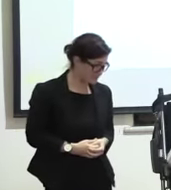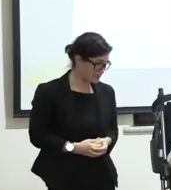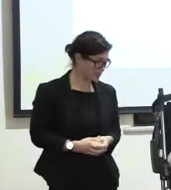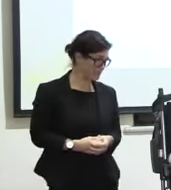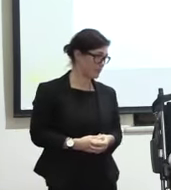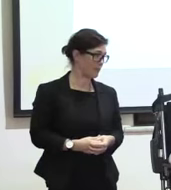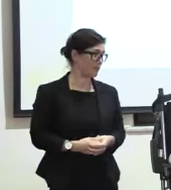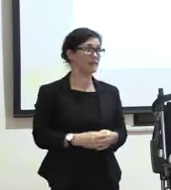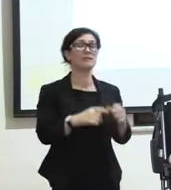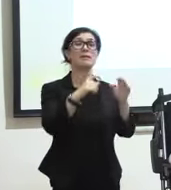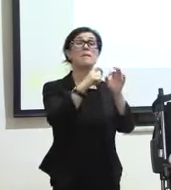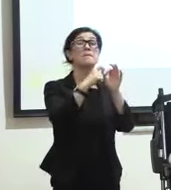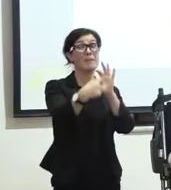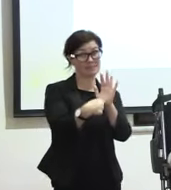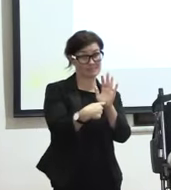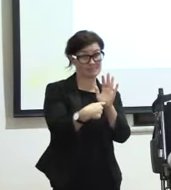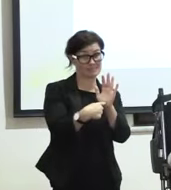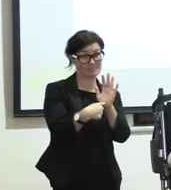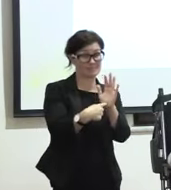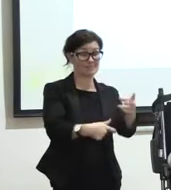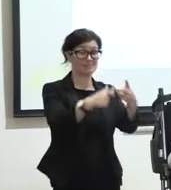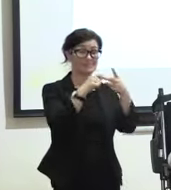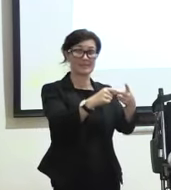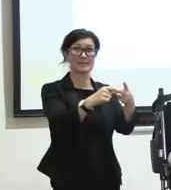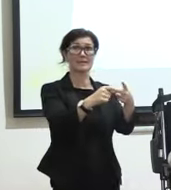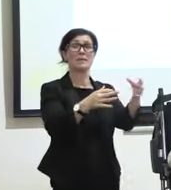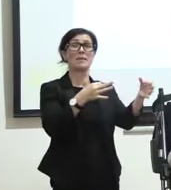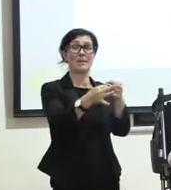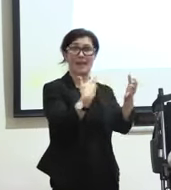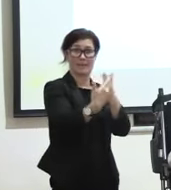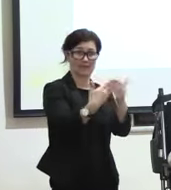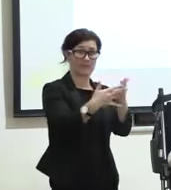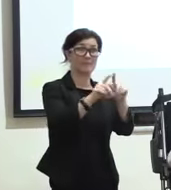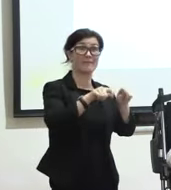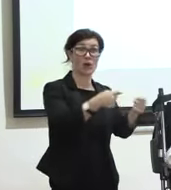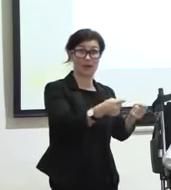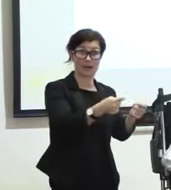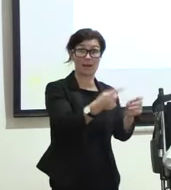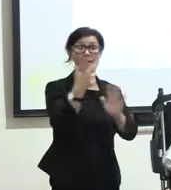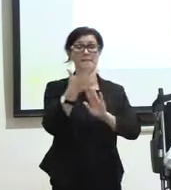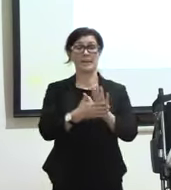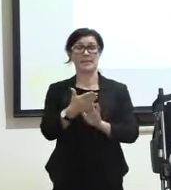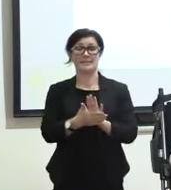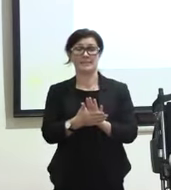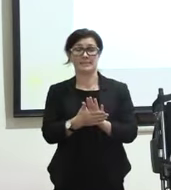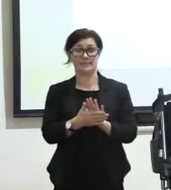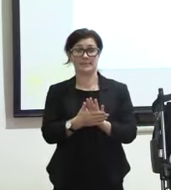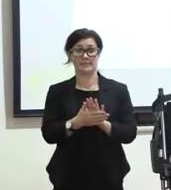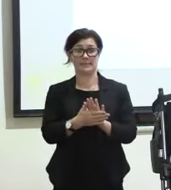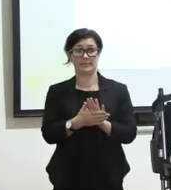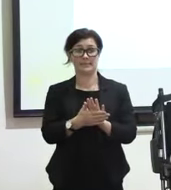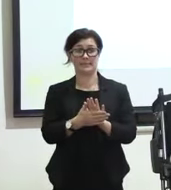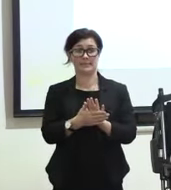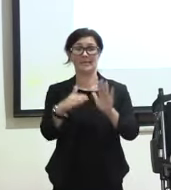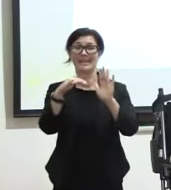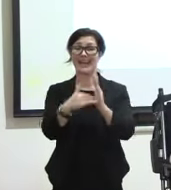But if you're using a plan management provider, a registered plan management provider, you no longer have to use the one company that